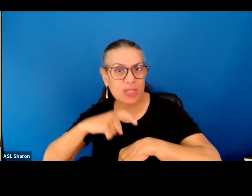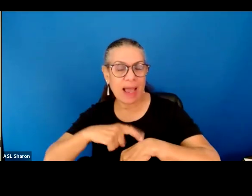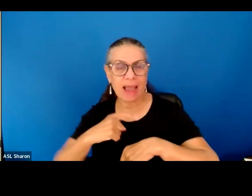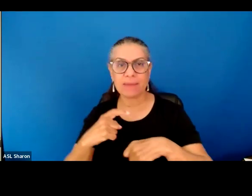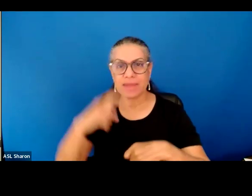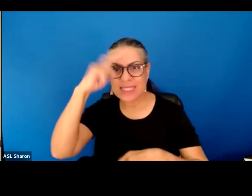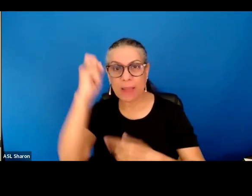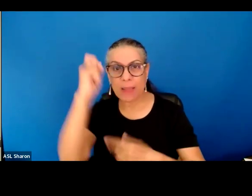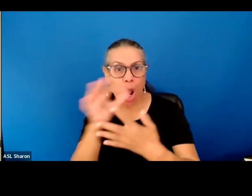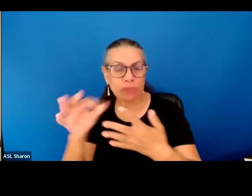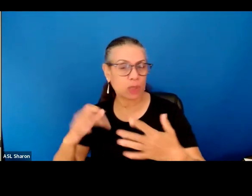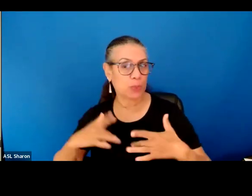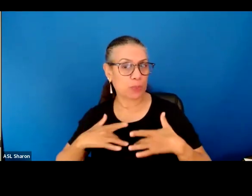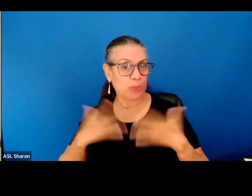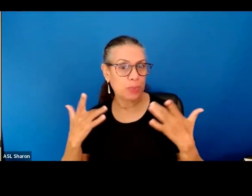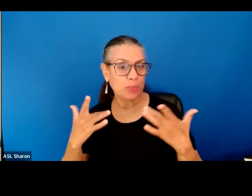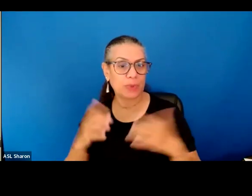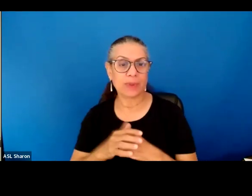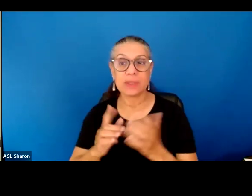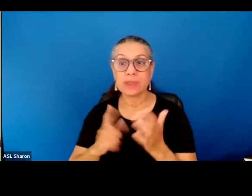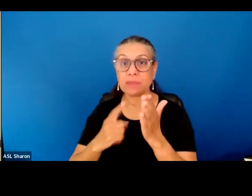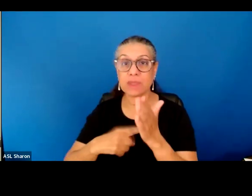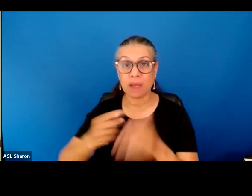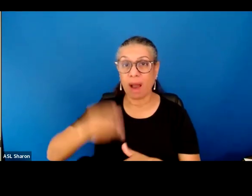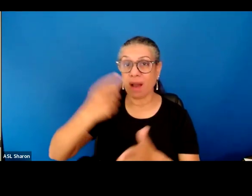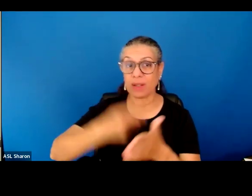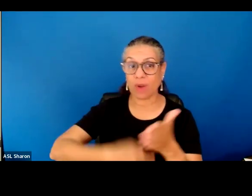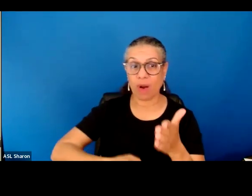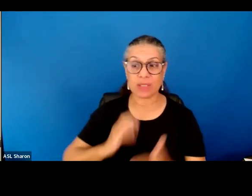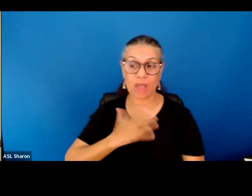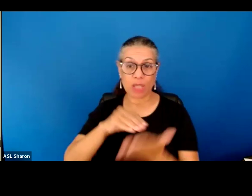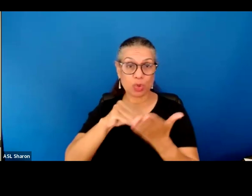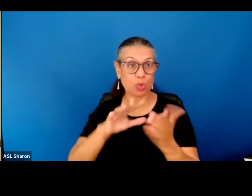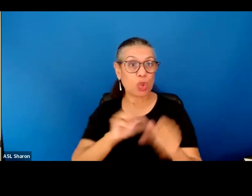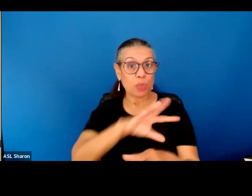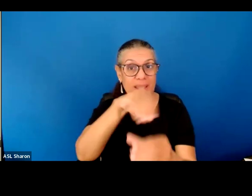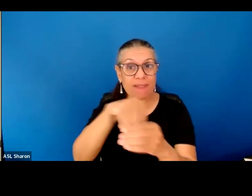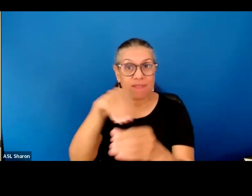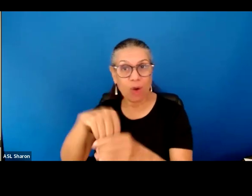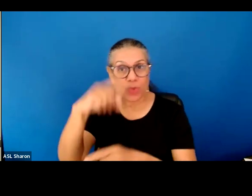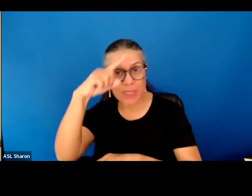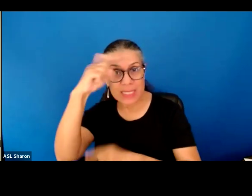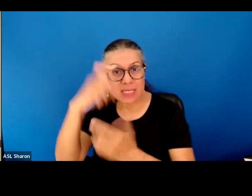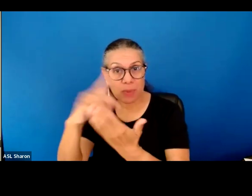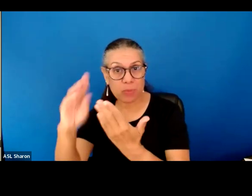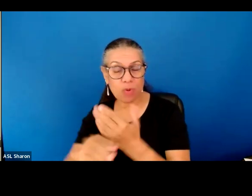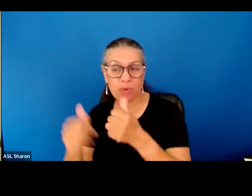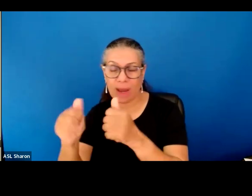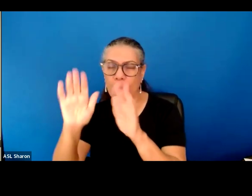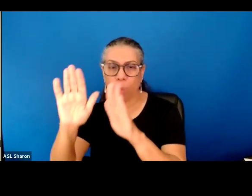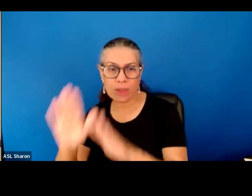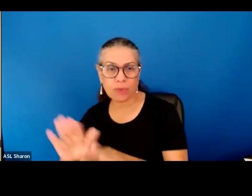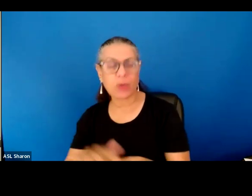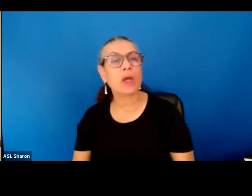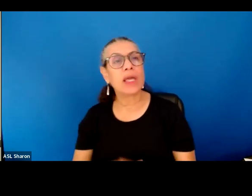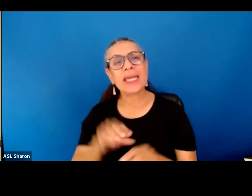and are typically of high cost oftentimes. And so the fact that our students were able to engage in those is great. Would love to in the